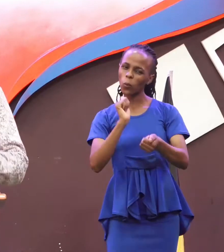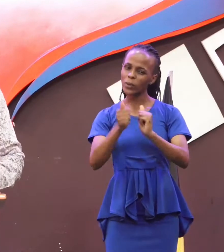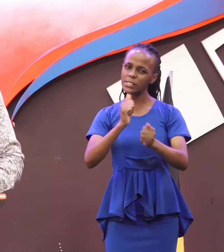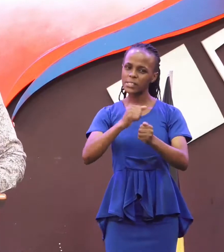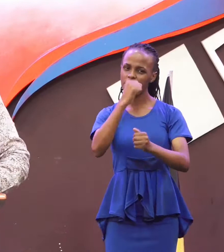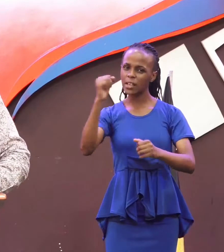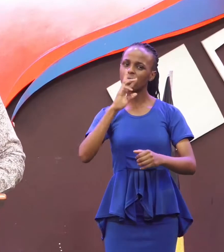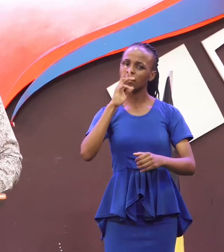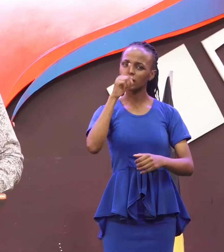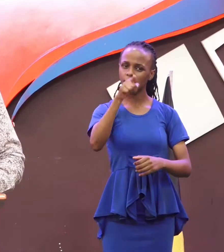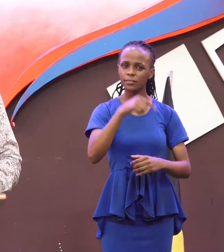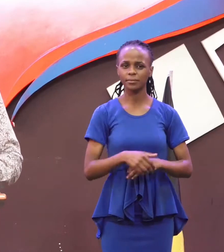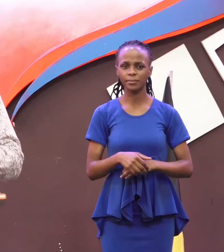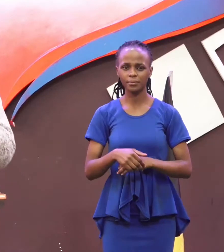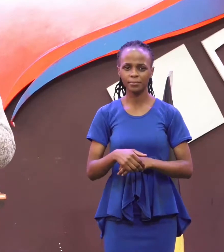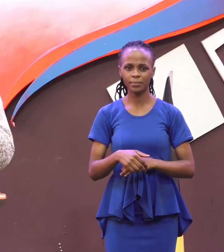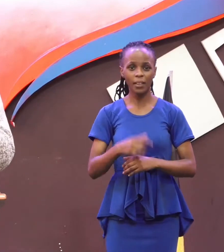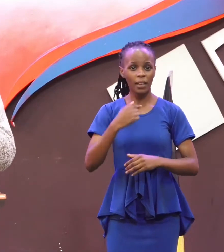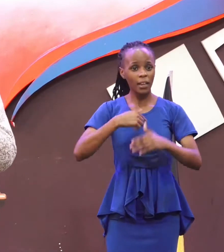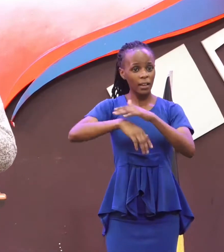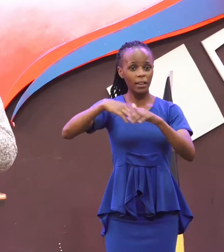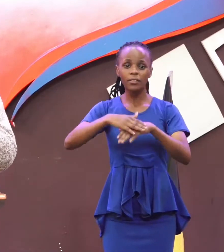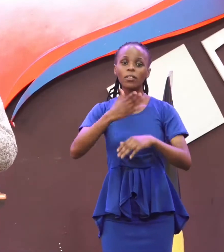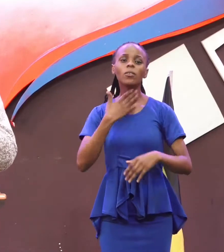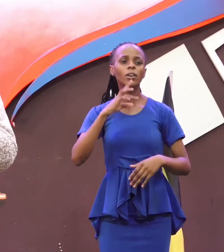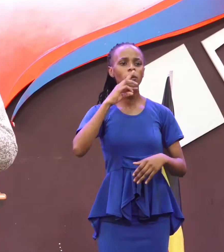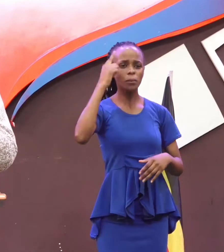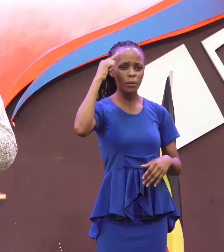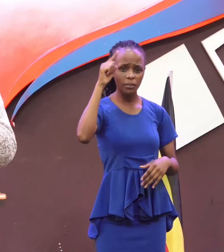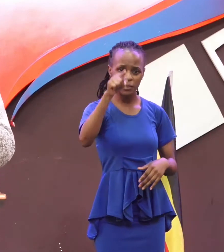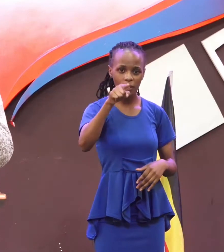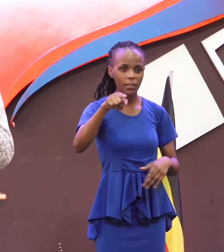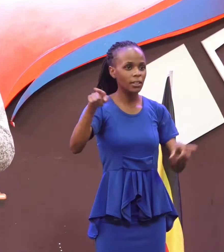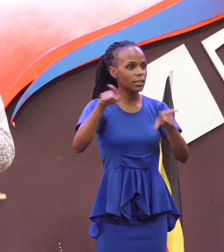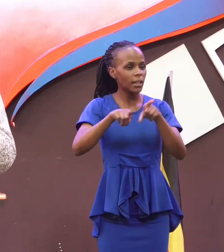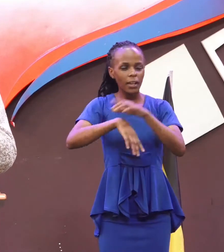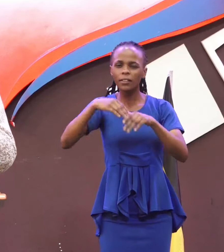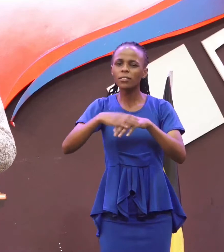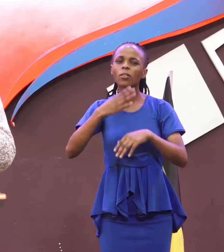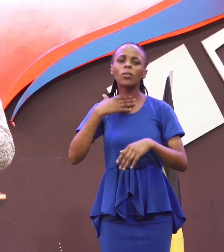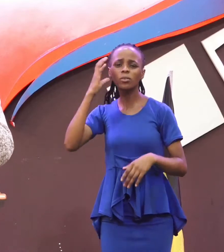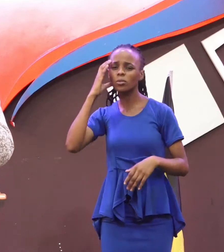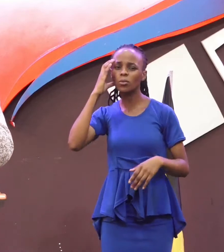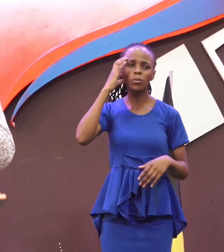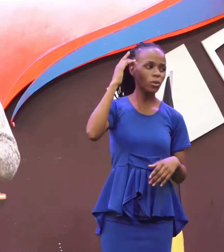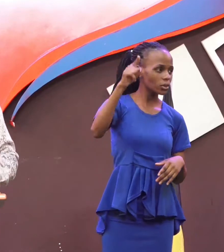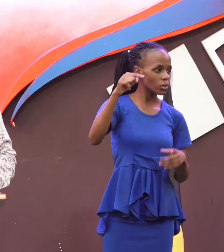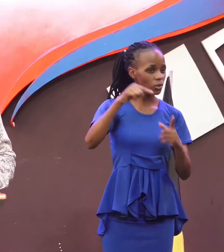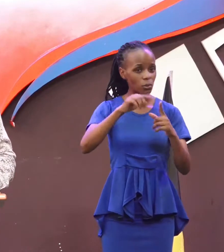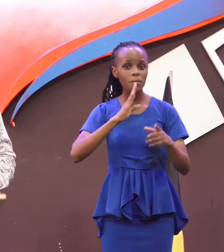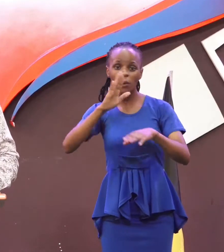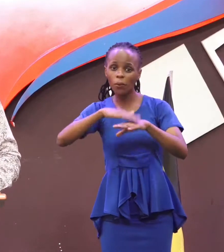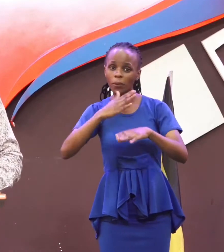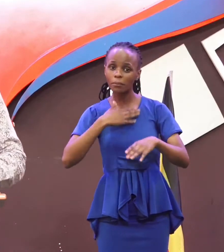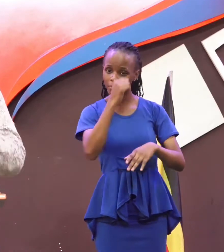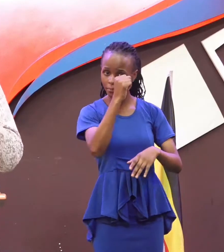on which side are you? Sagala kwano kulira. I don't want to answer for you. Ade sagala kukaka. And I don't want to compare. Kubera ku side yange. To be